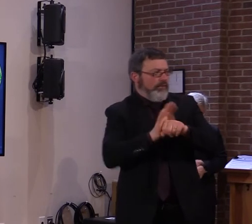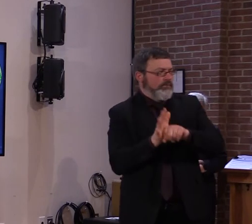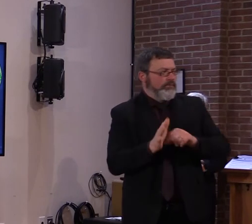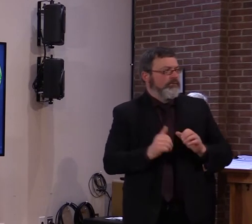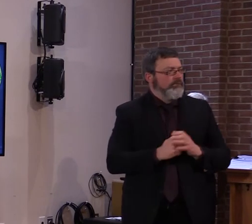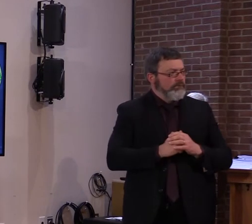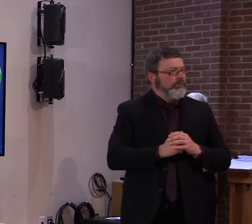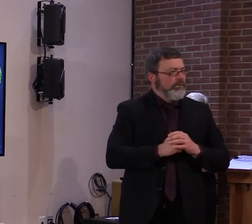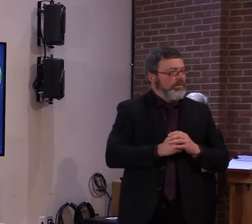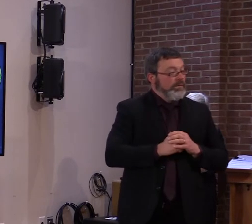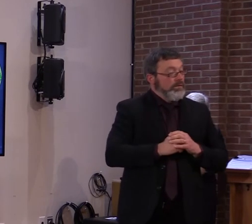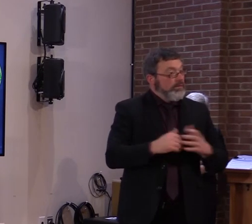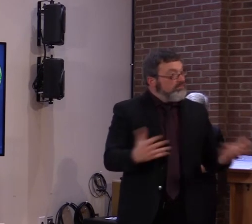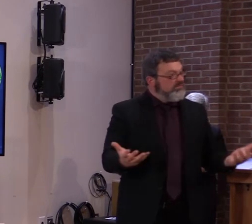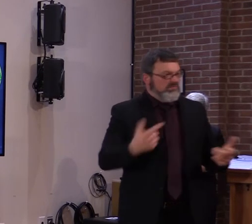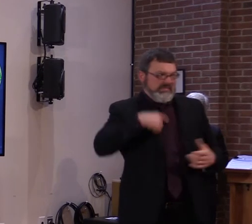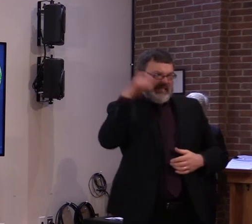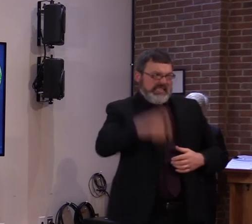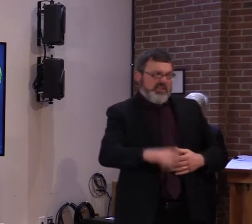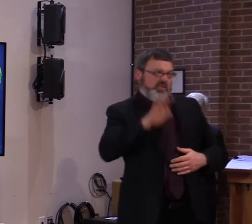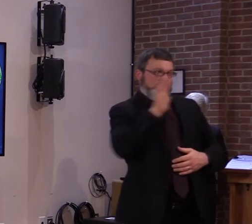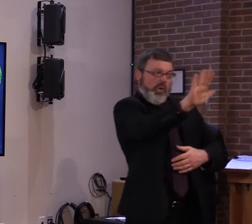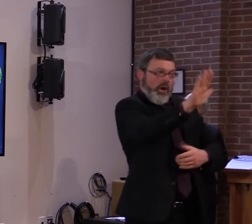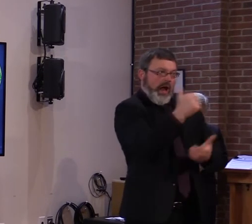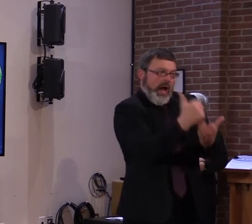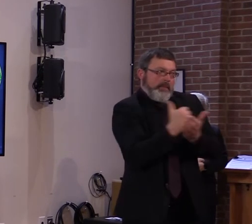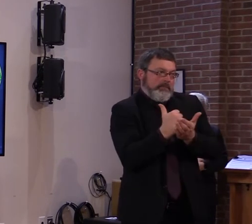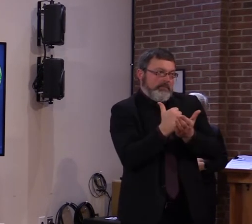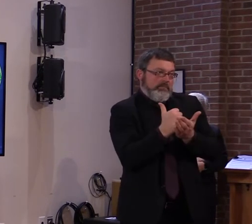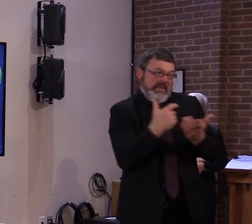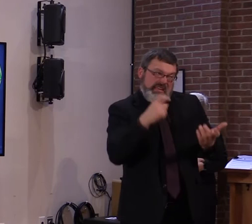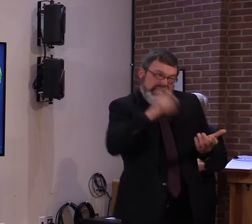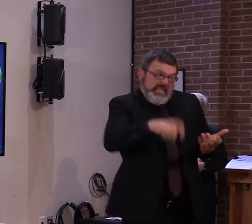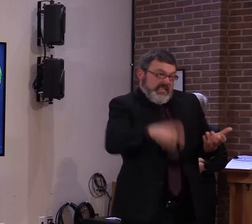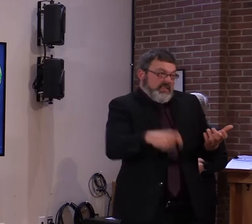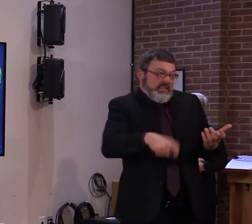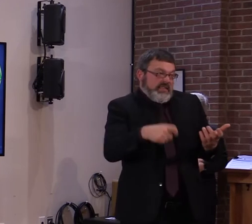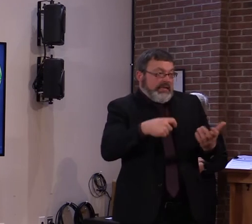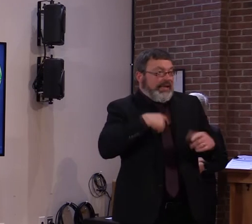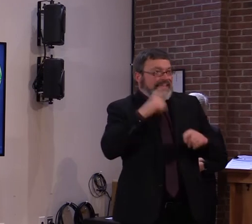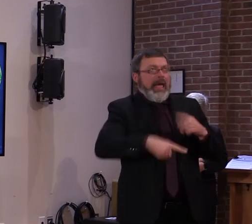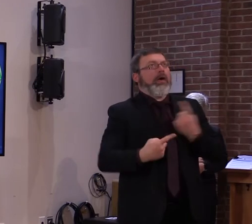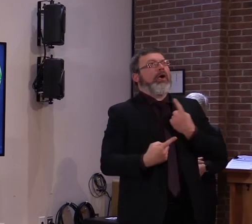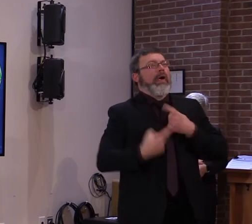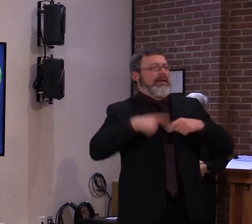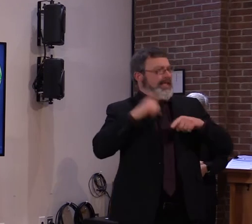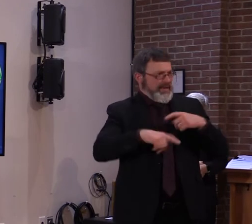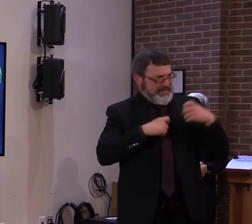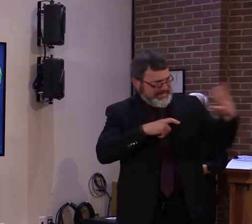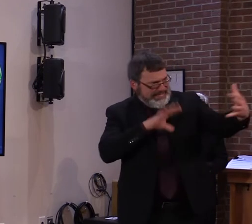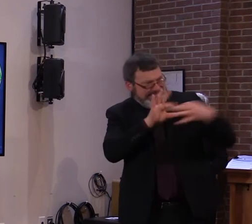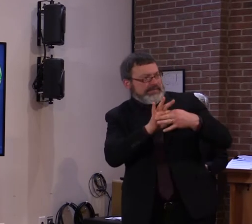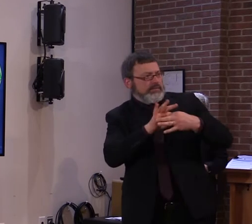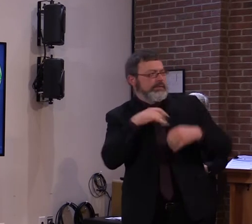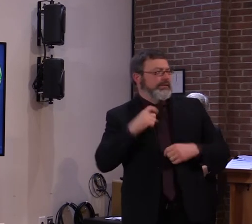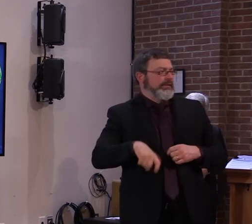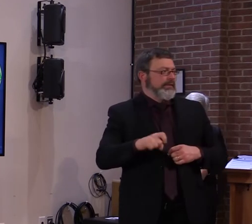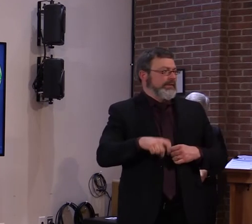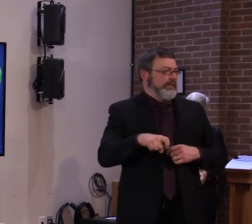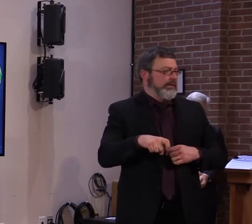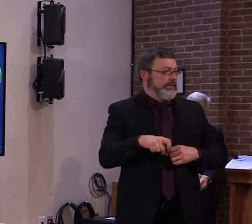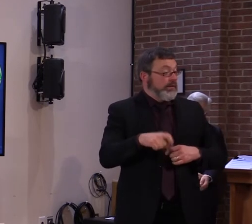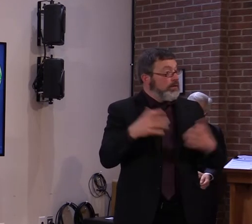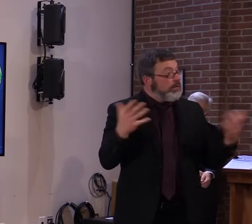when necessary, and taking prevention steps will help stem this rising tide, but only